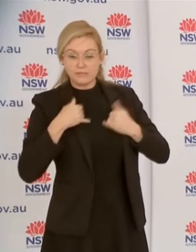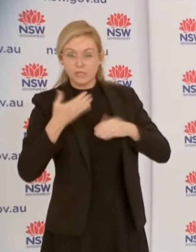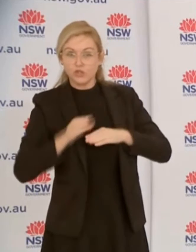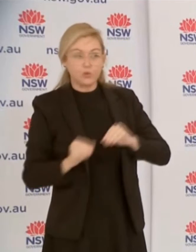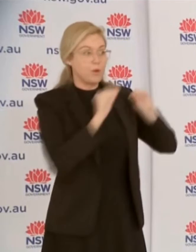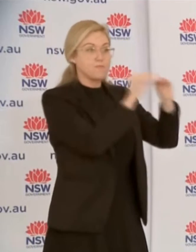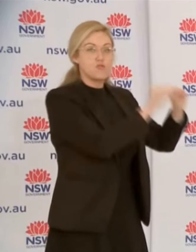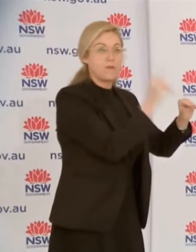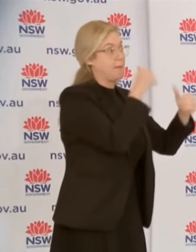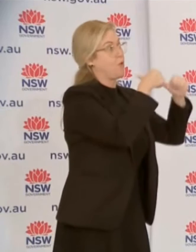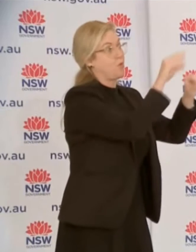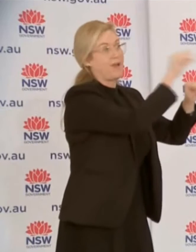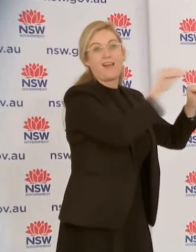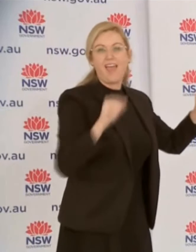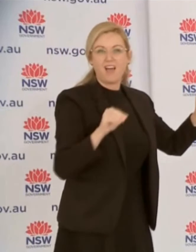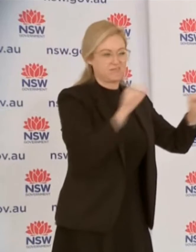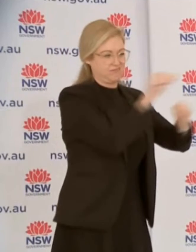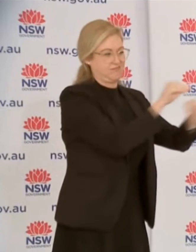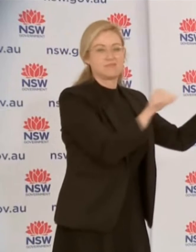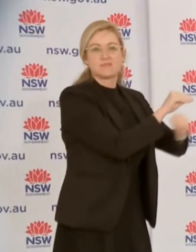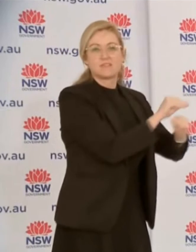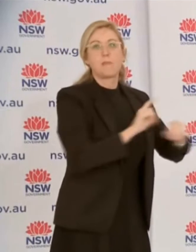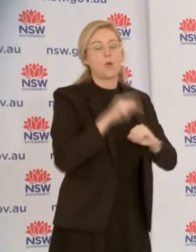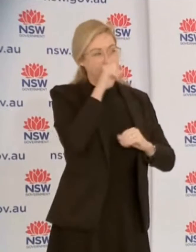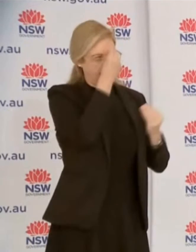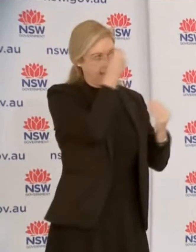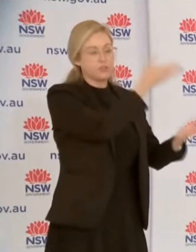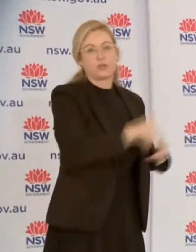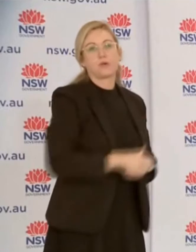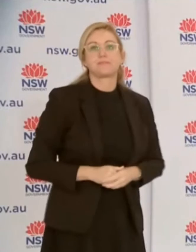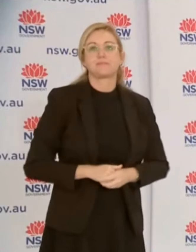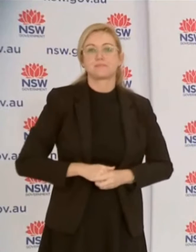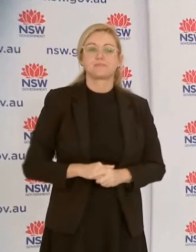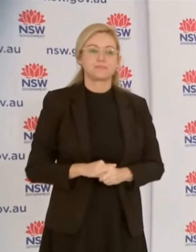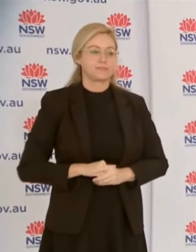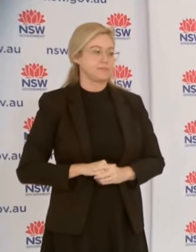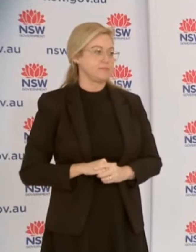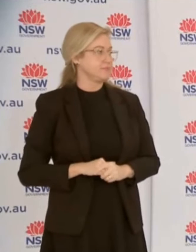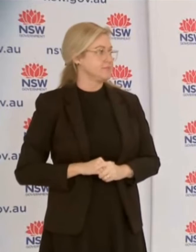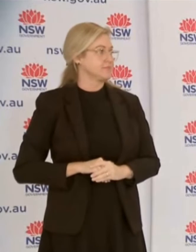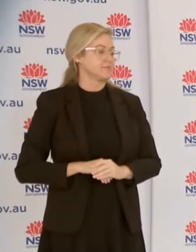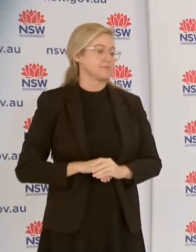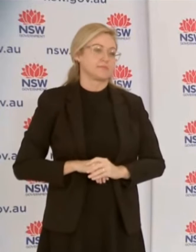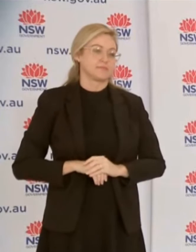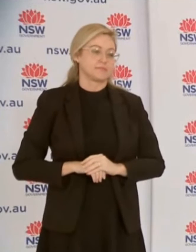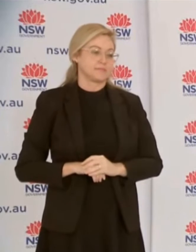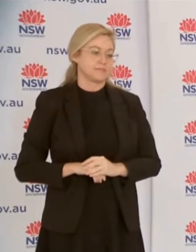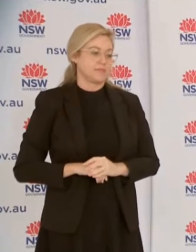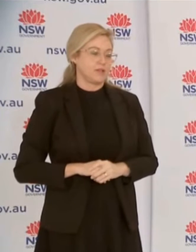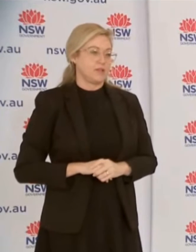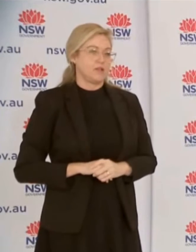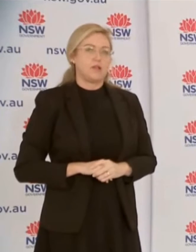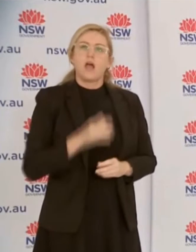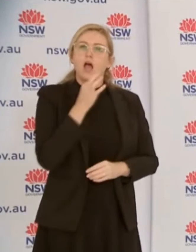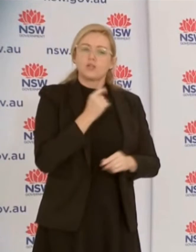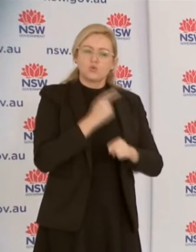So be happy to follow up those numbers. When will citizens be permitted to travel to regional New South Wales? Obviously not for essential